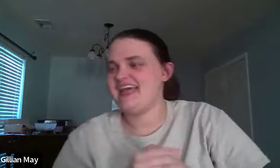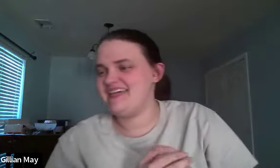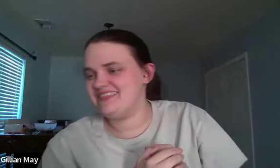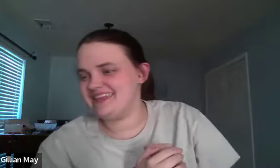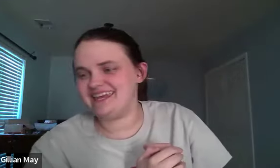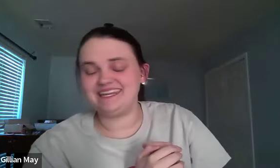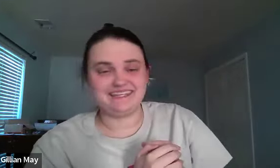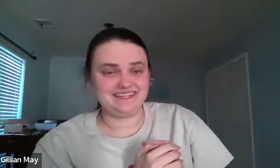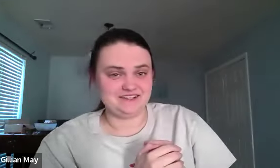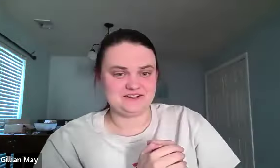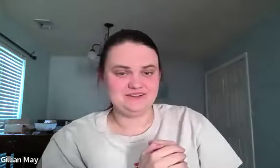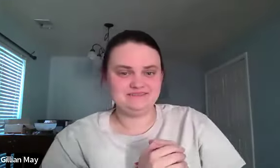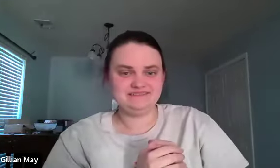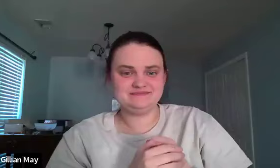And then year.